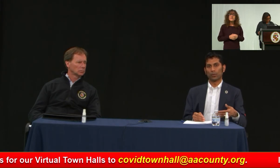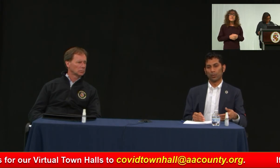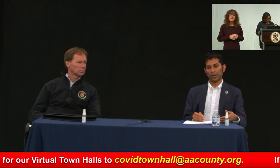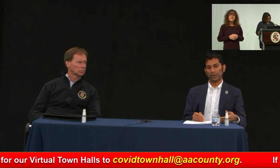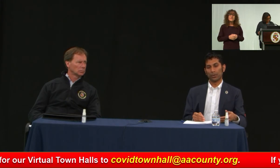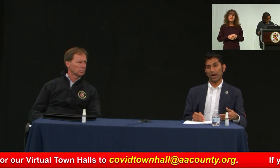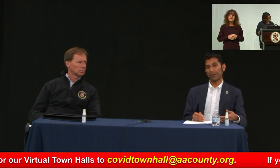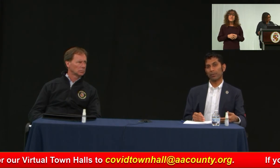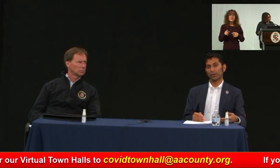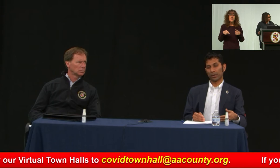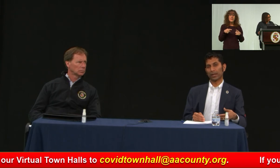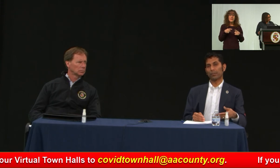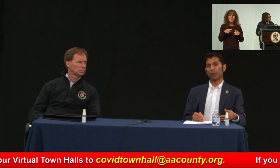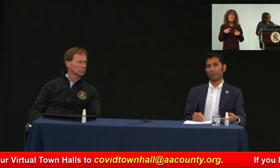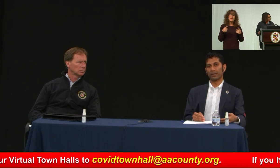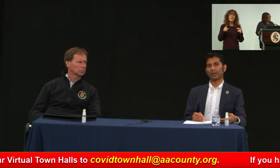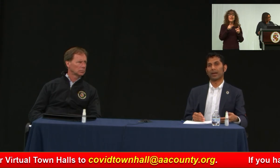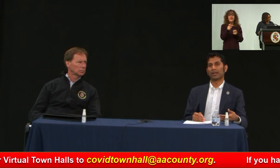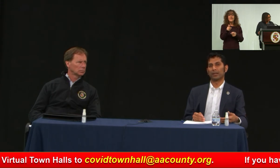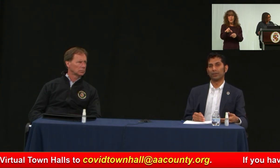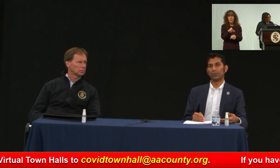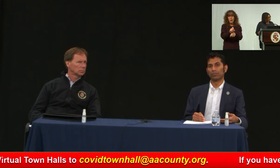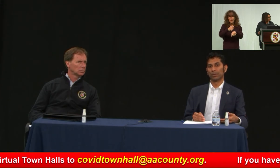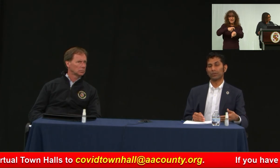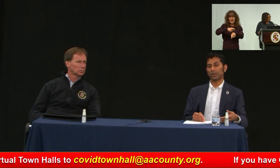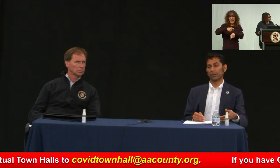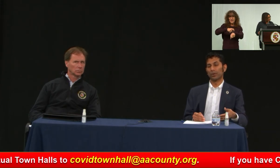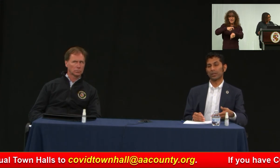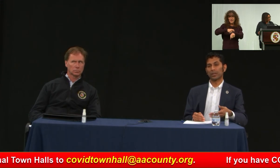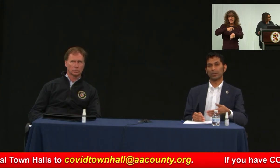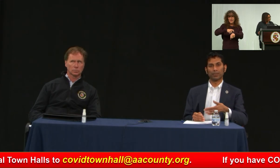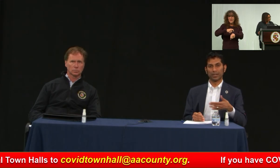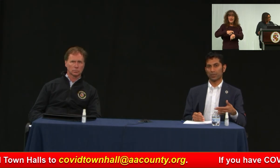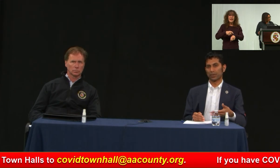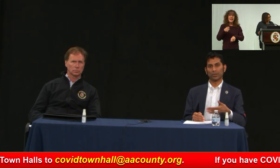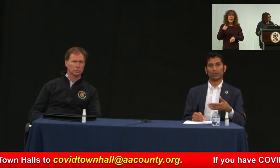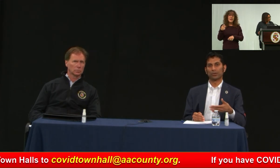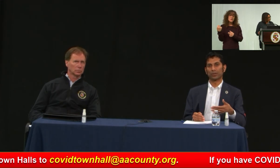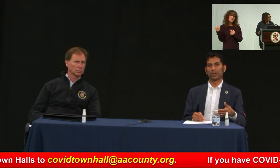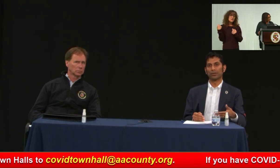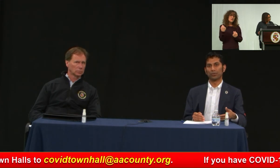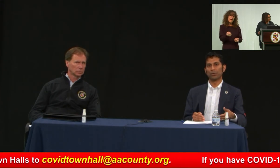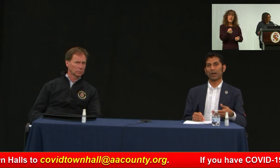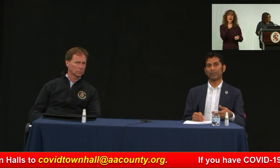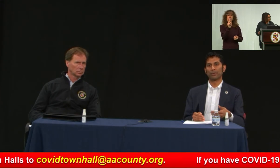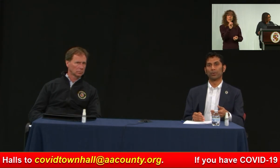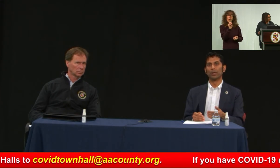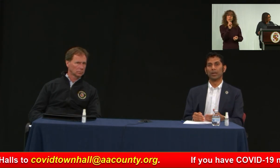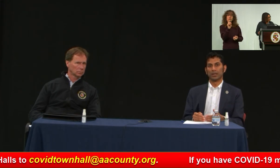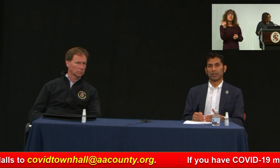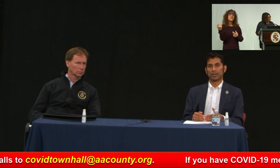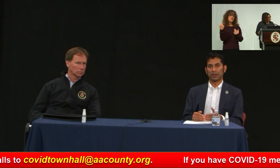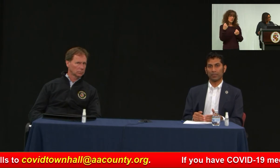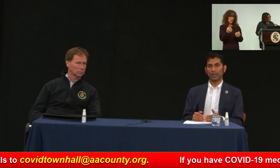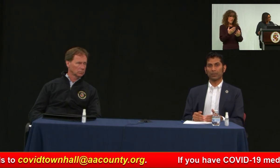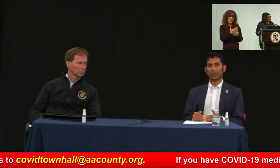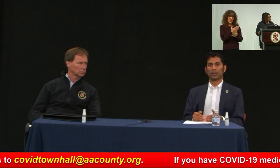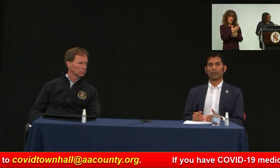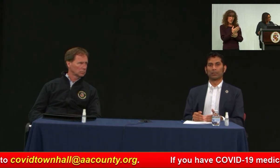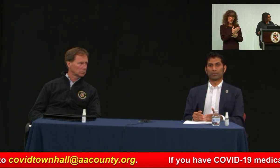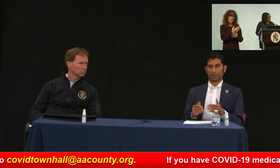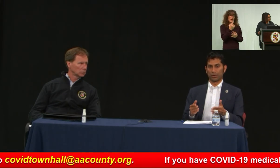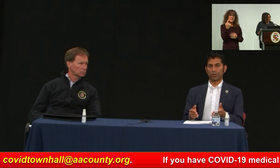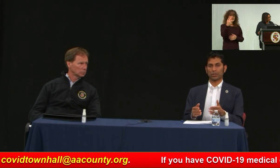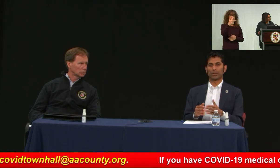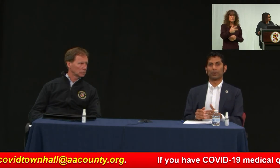And when you have you get an appointment, and then you literally go to the place where you're told to go, you drive through, somebody